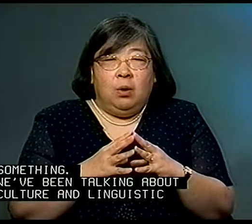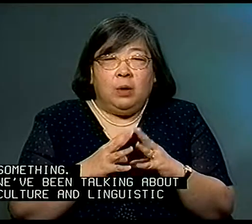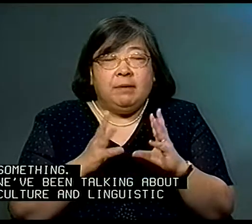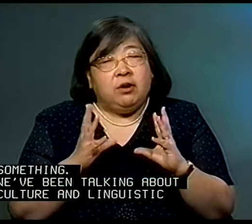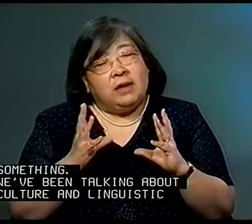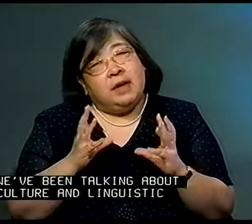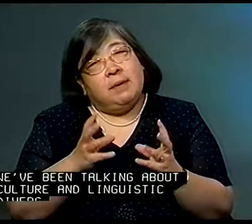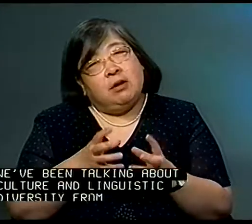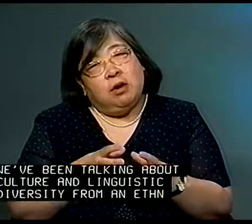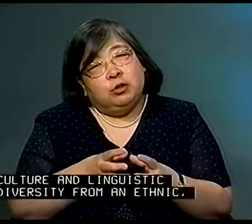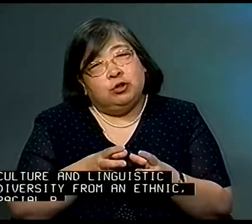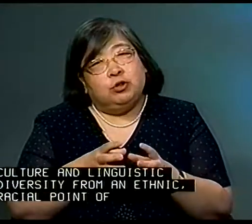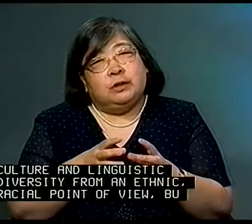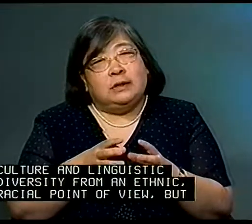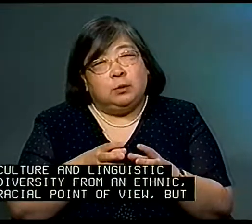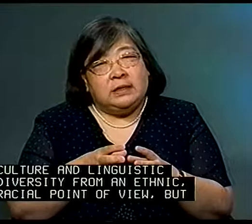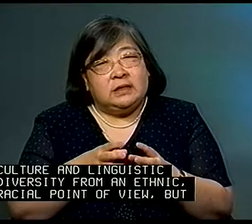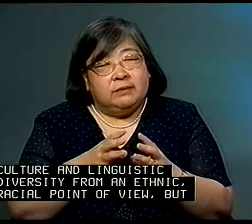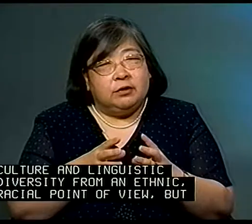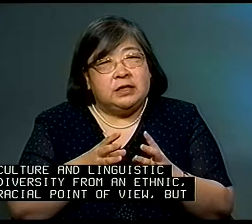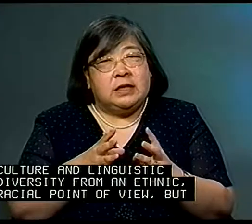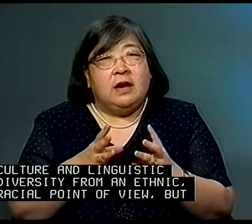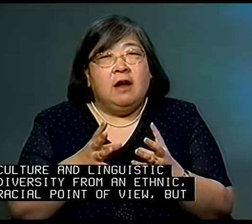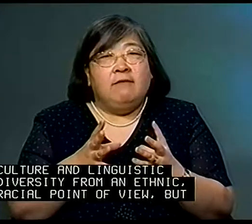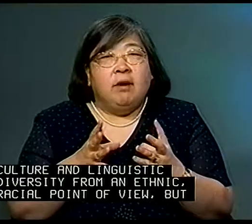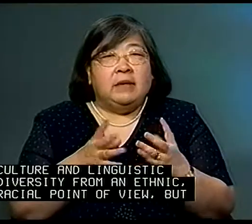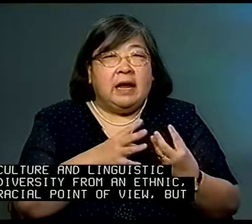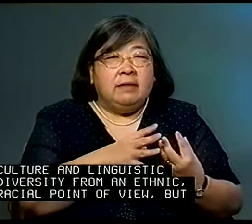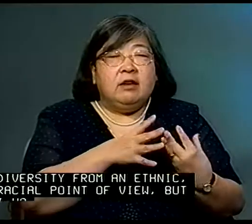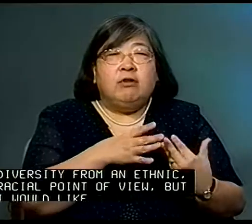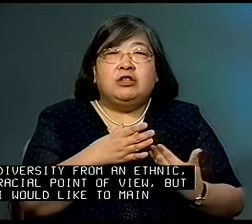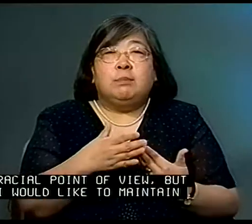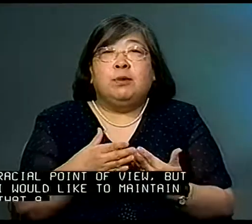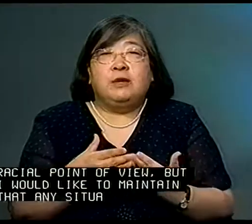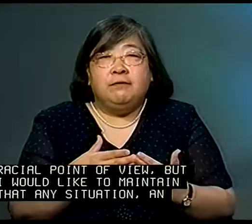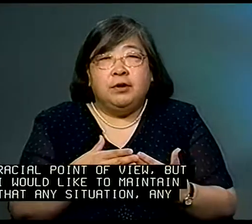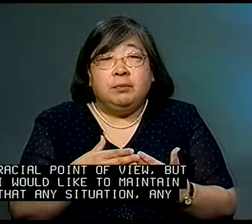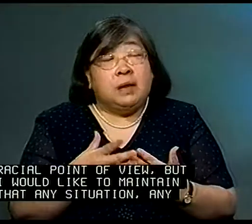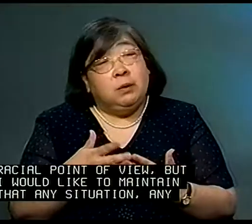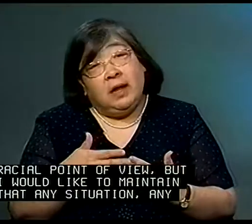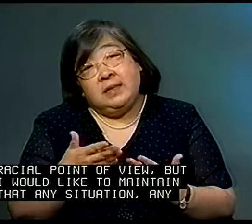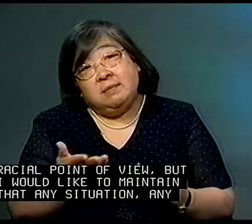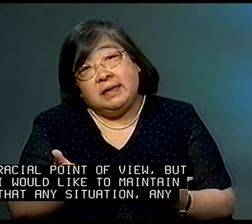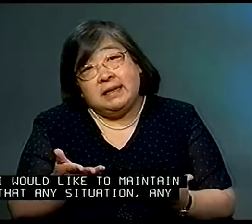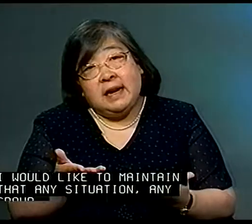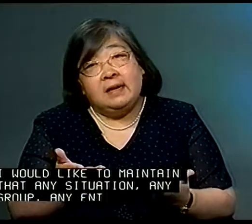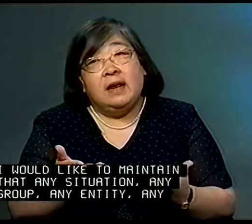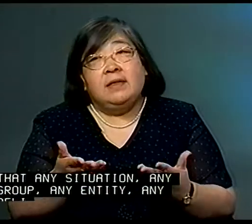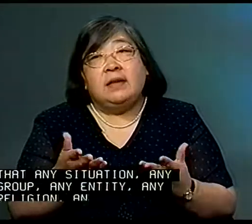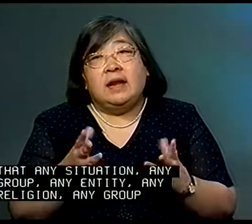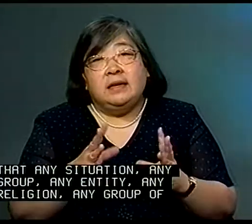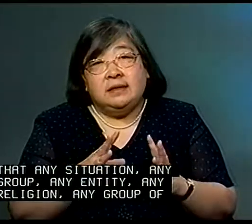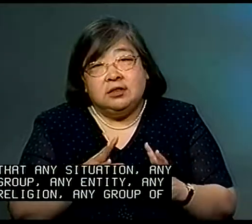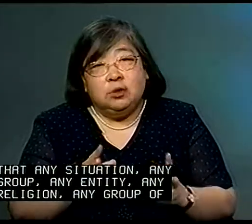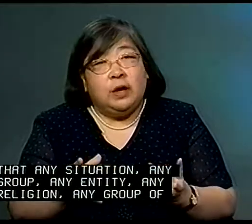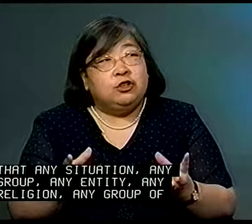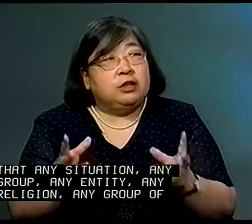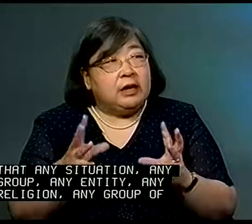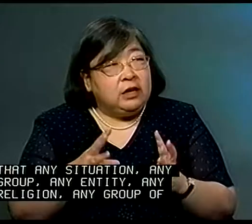We've been talking about culture and linguistic diversity from an ethnic racial point of view, but I would like to maintain that any situation, any